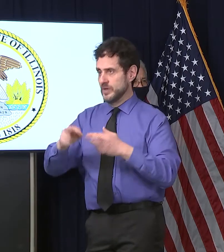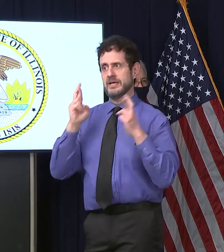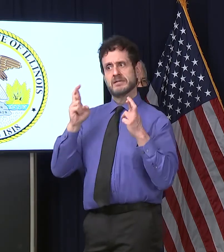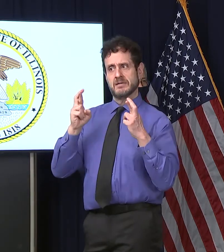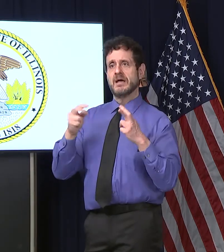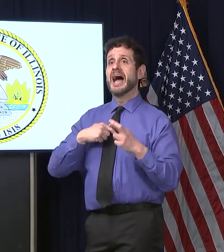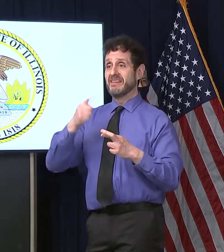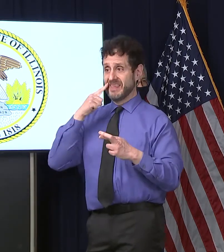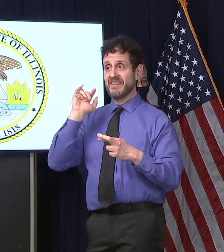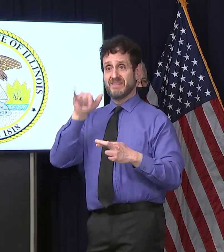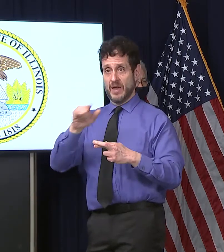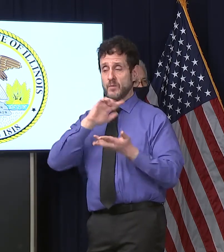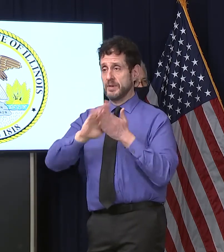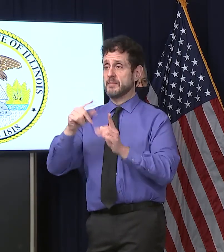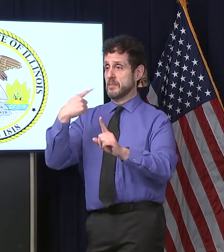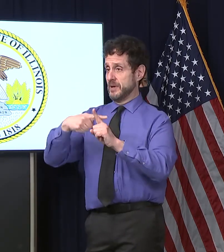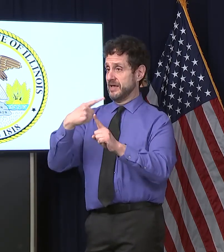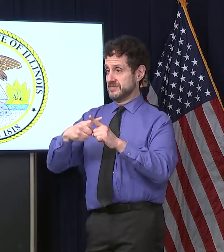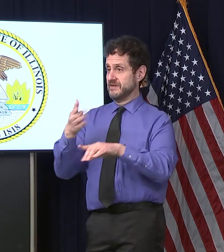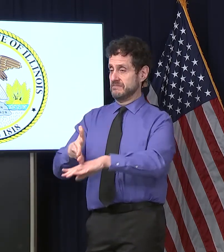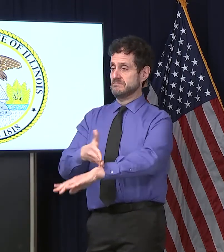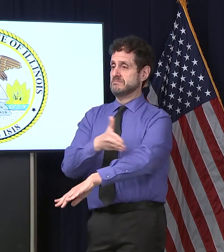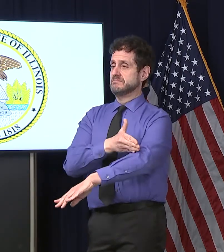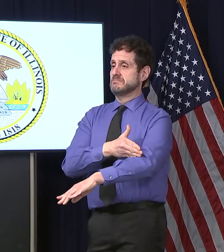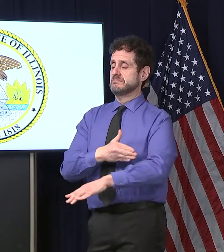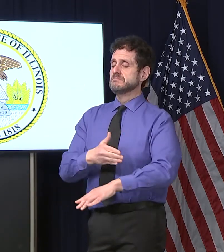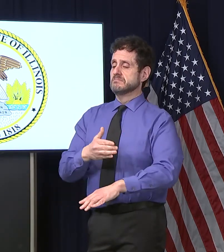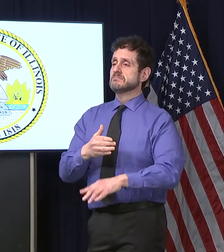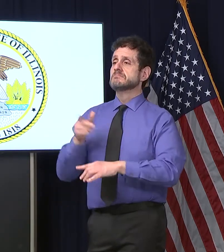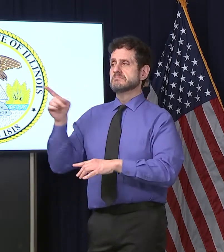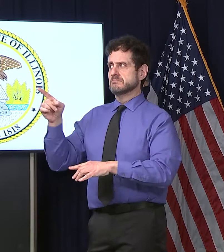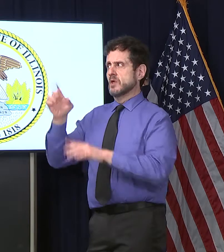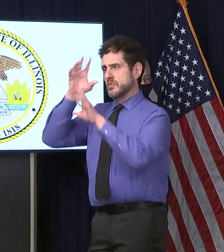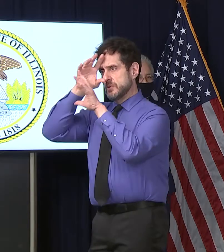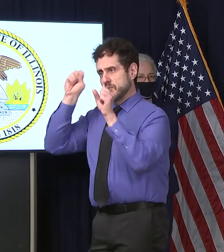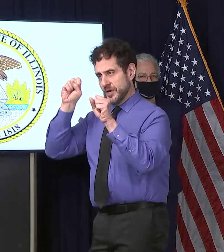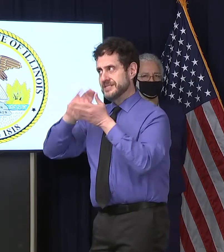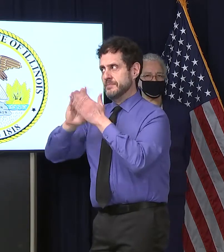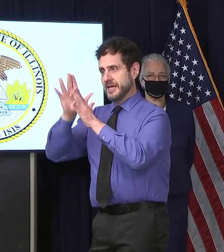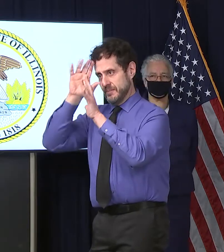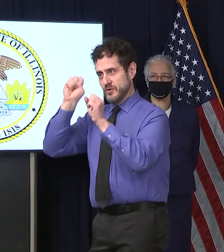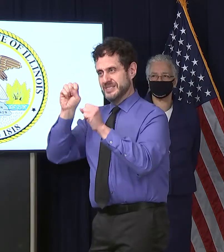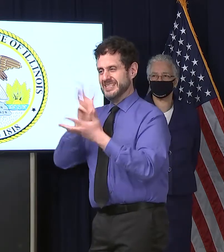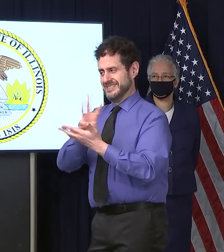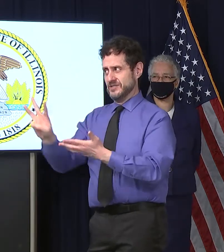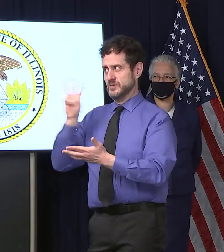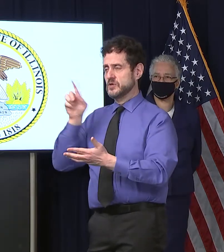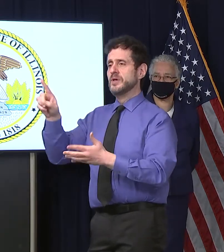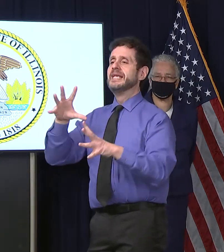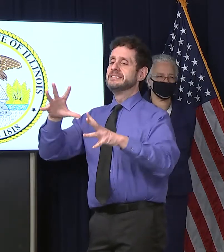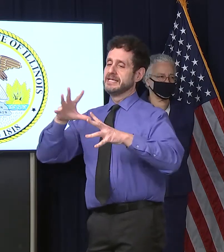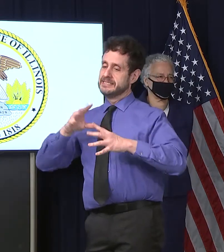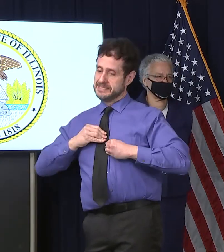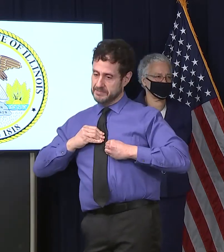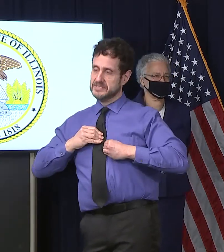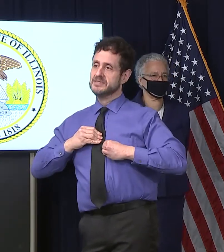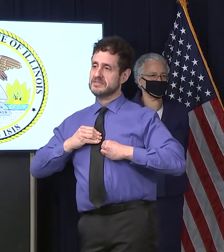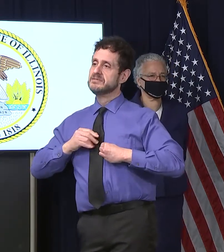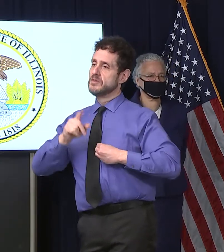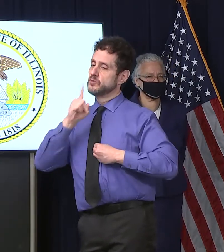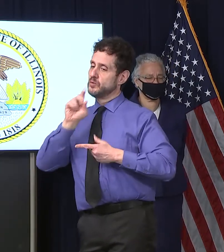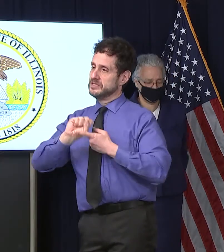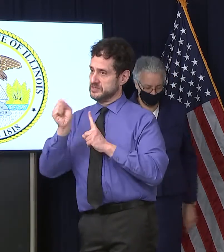it will be. And since taking office 6 weeks ago, President Biden has accepted reality. He has faced this